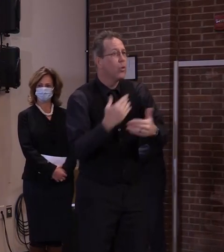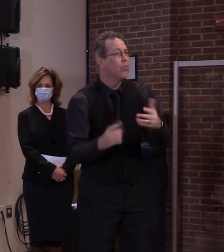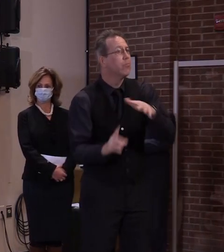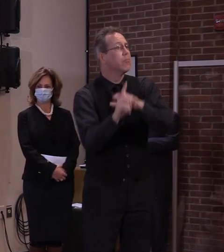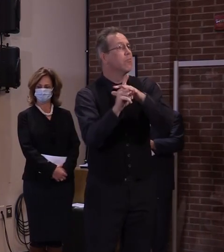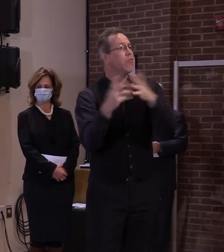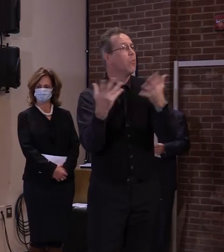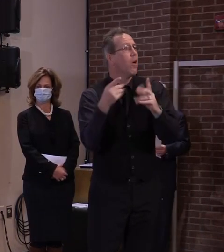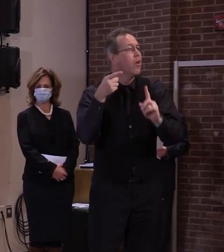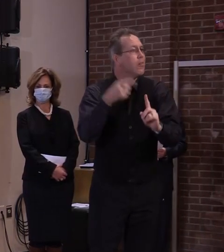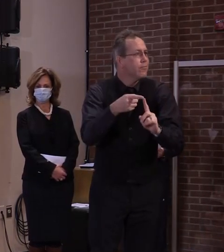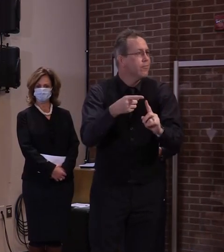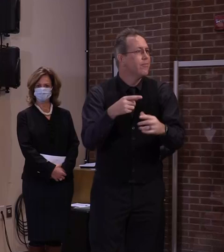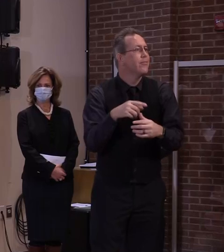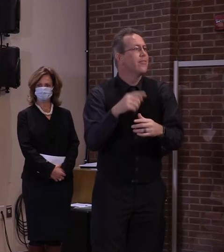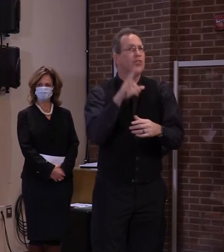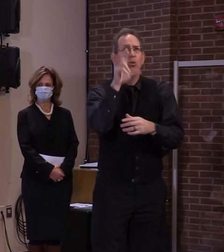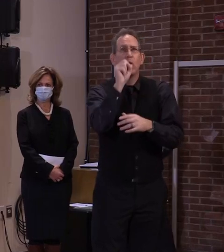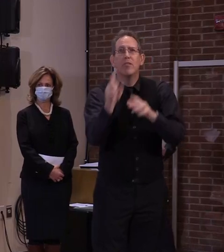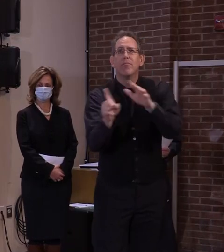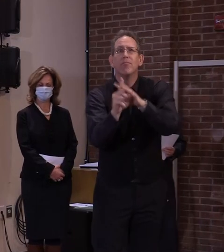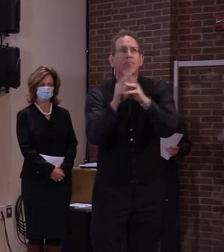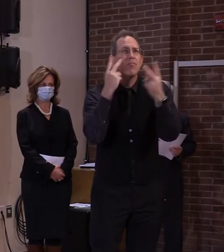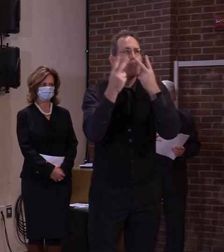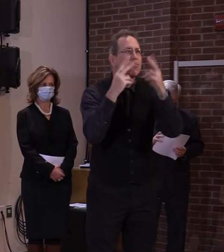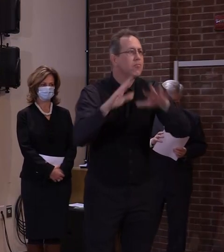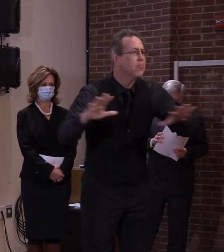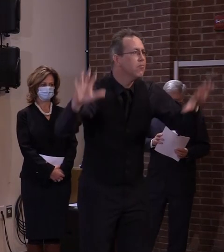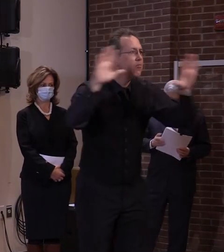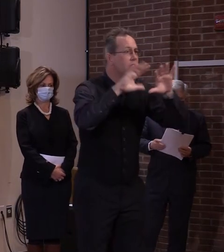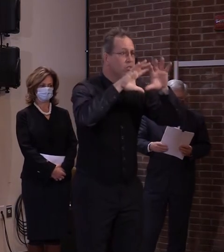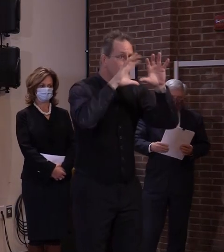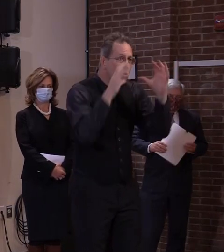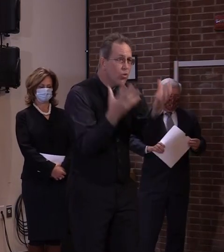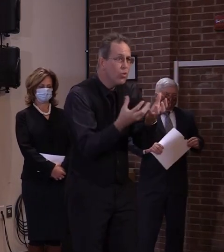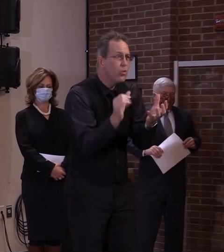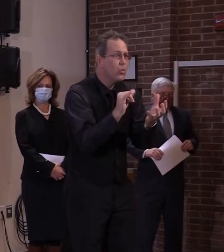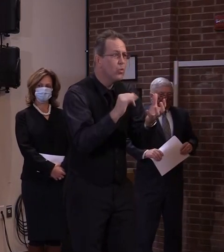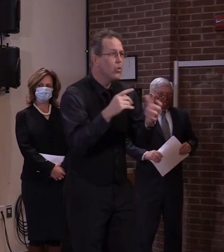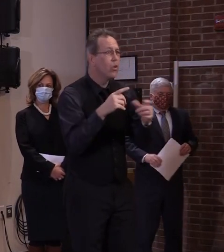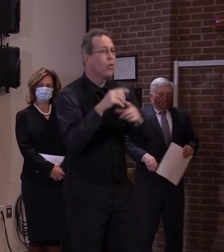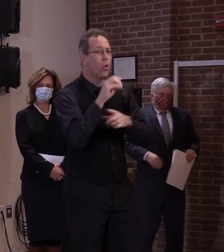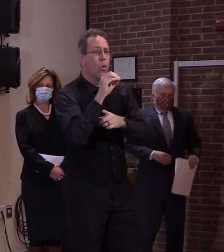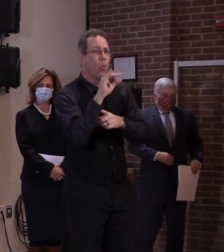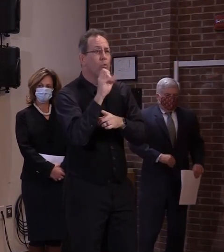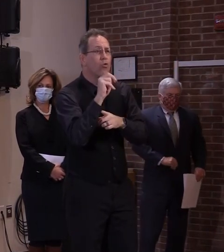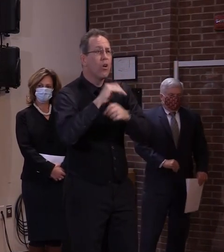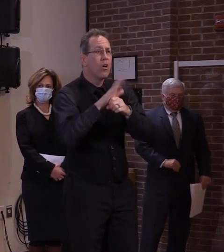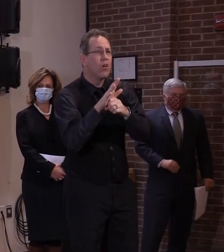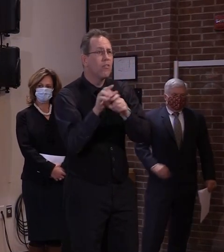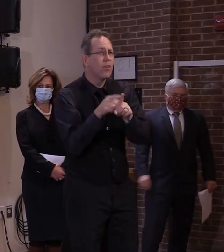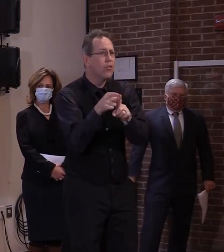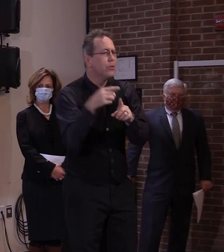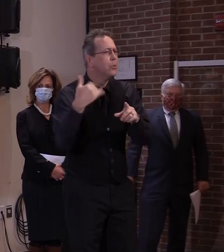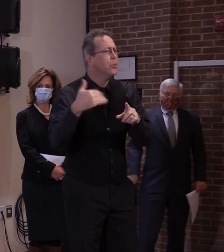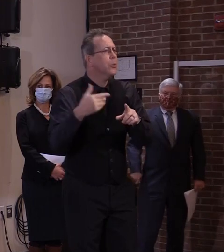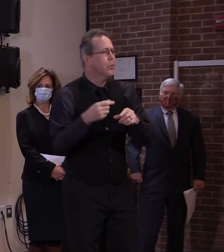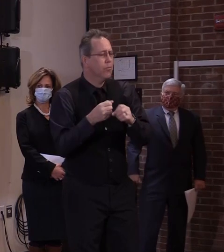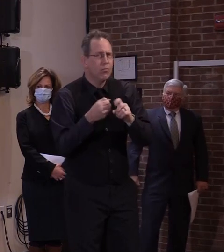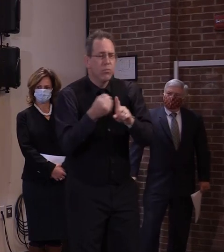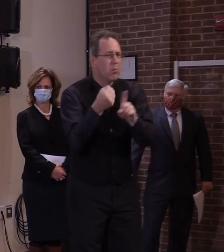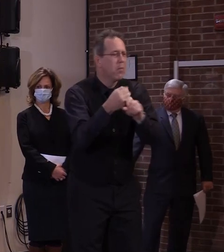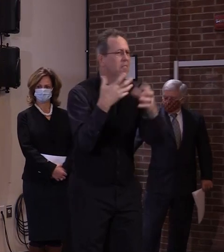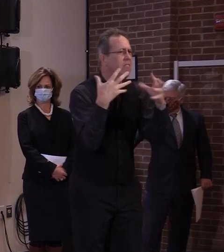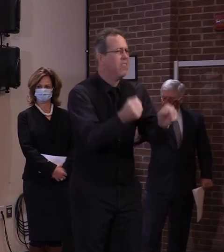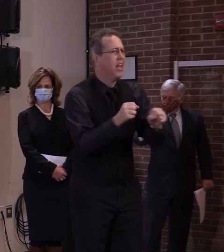world, the Omicron variant is very transmissible and spreading fast.